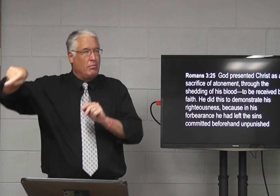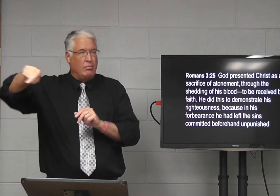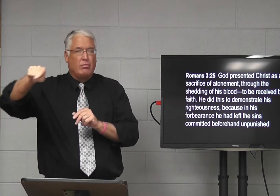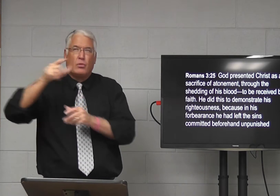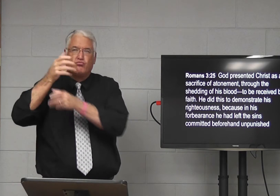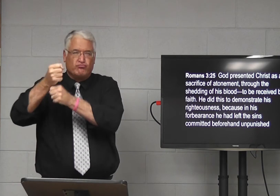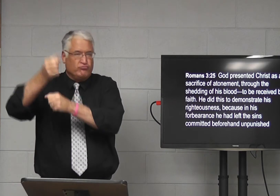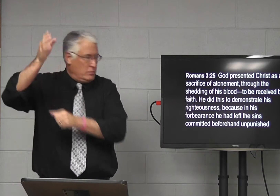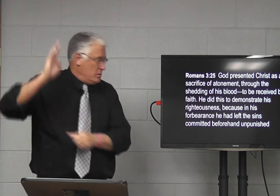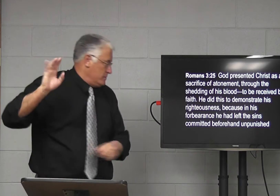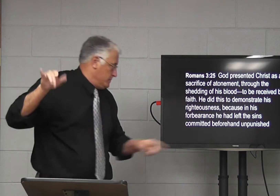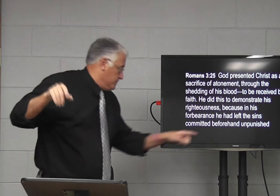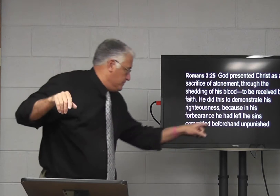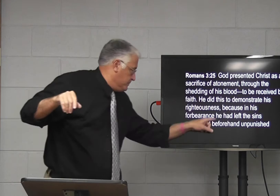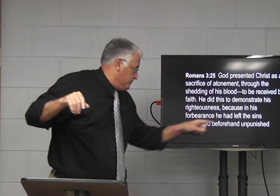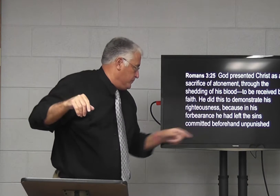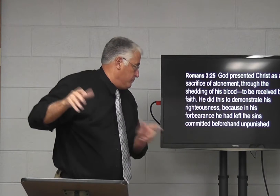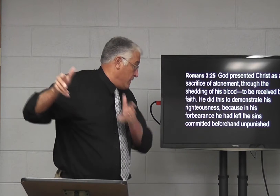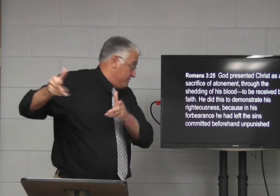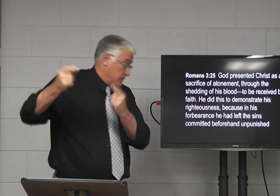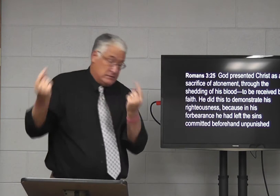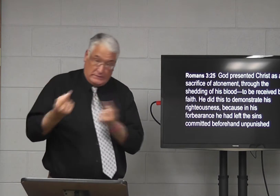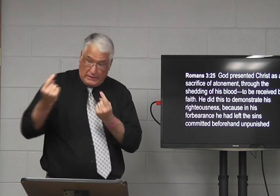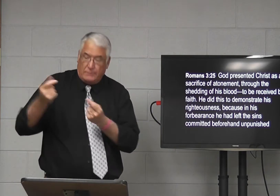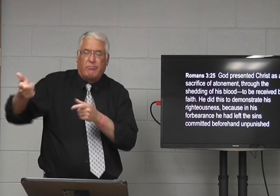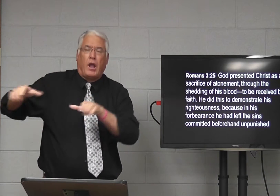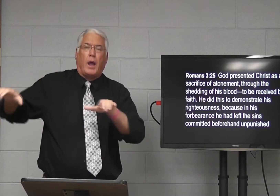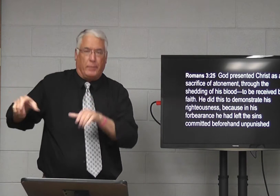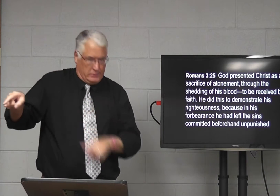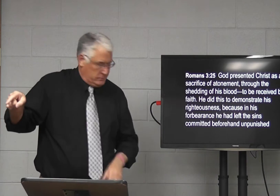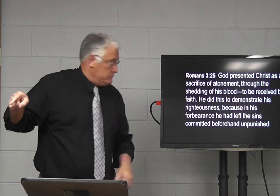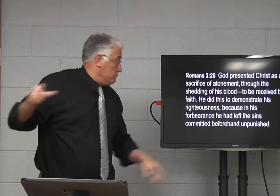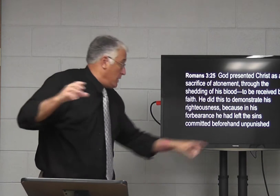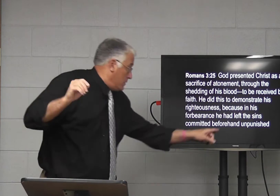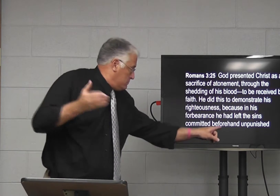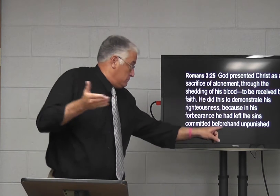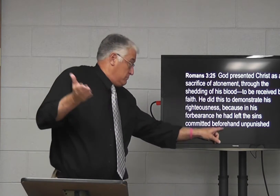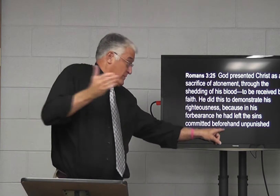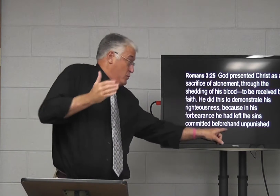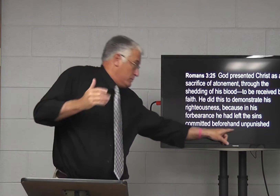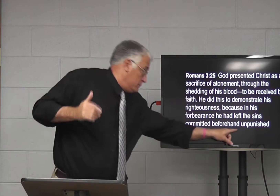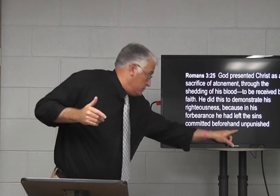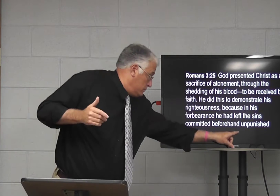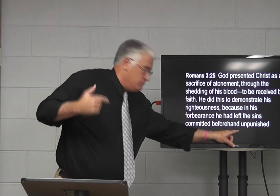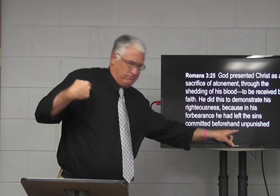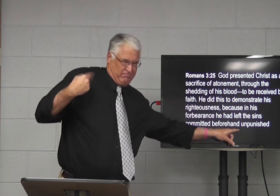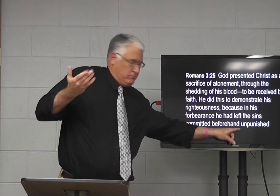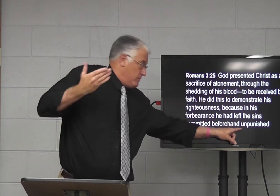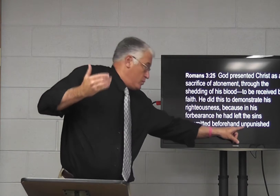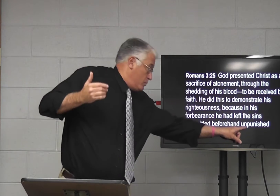saints, those people who trusted in God, for he had left the sins committed